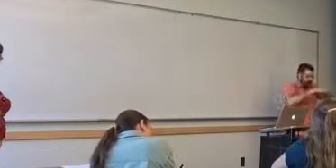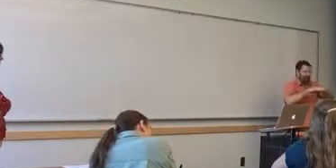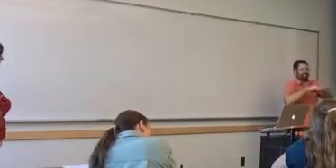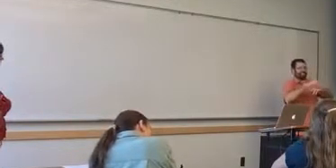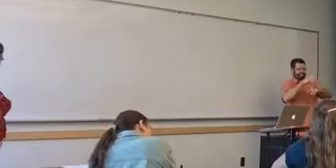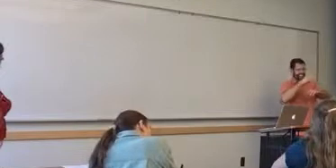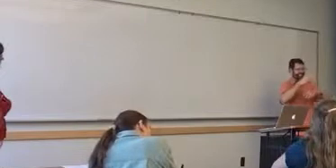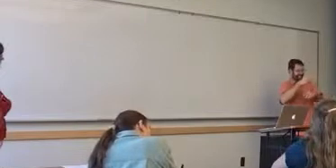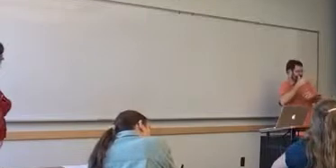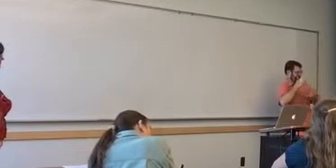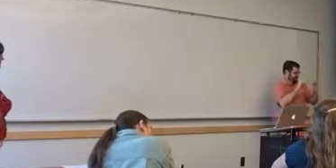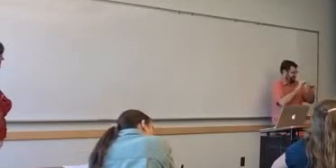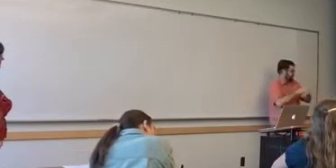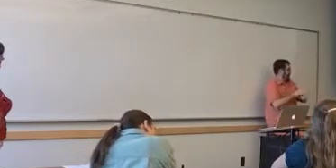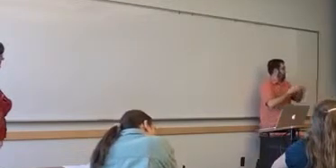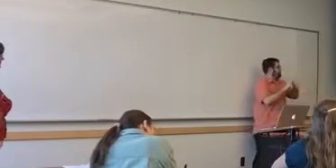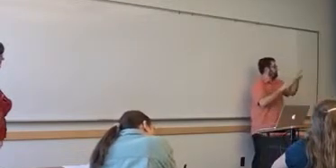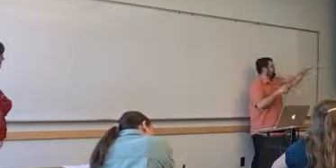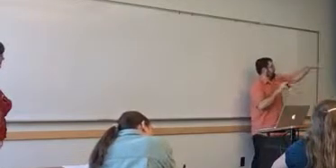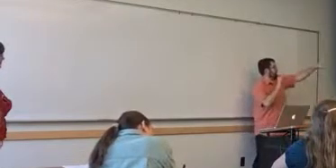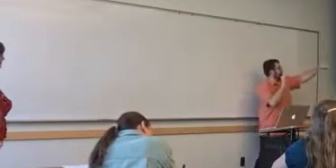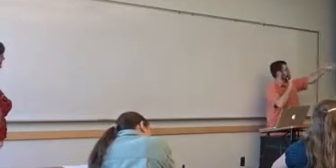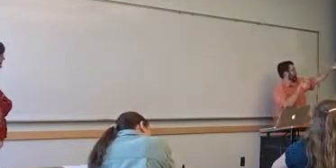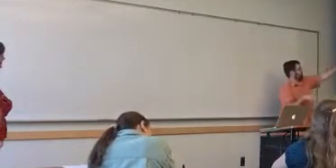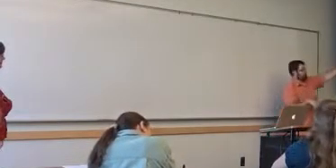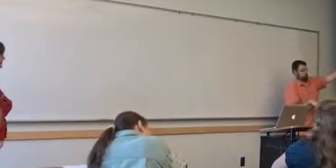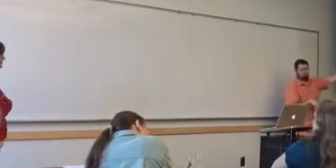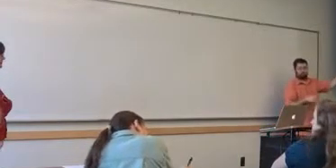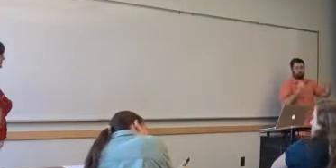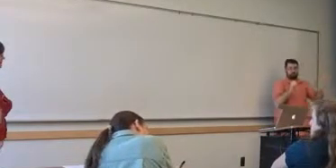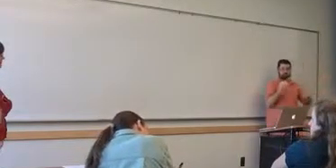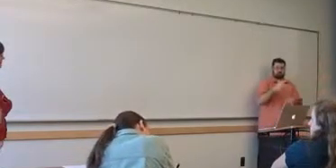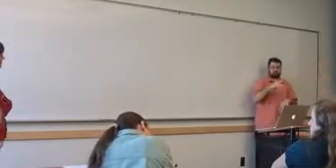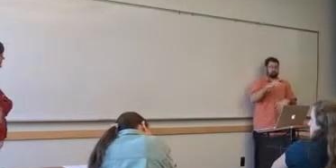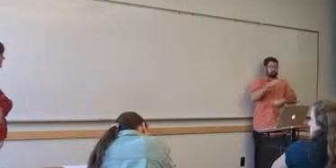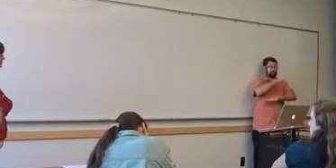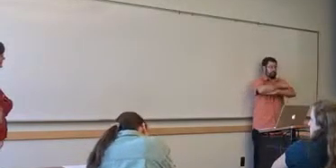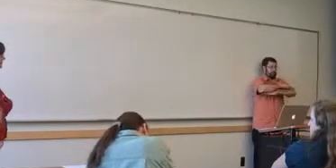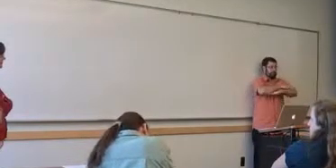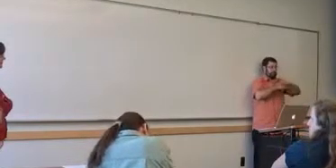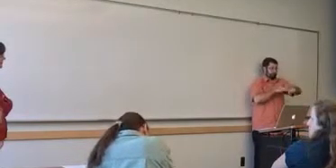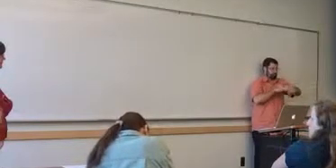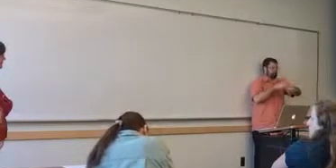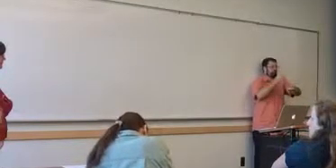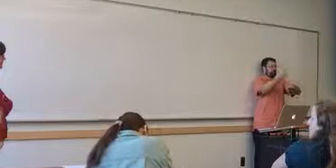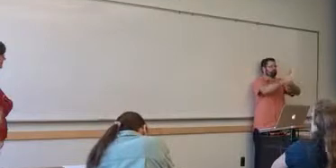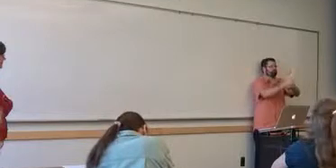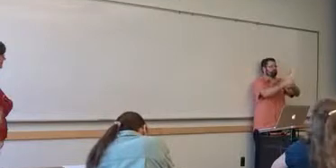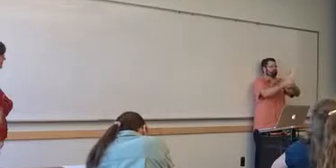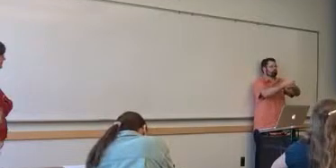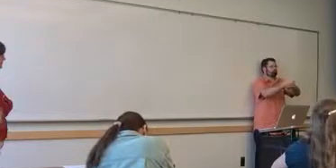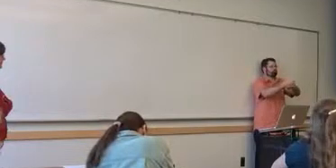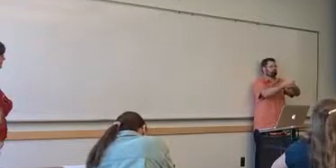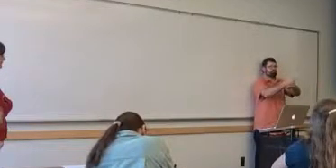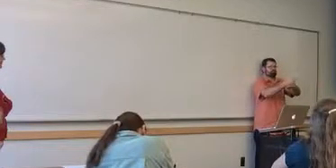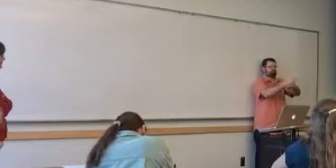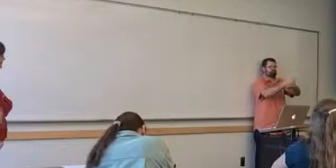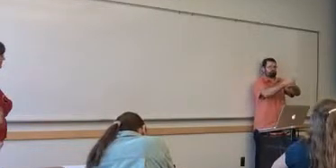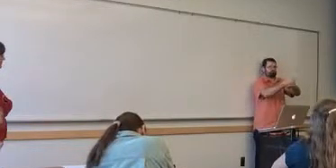on the table, right? But in ASL, it doesn't really matter. You can represent the table and then show cup